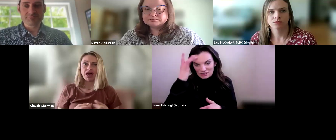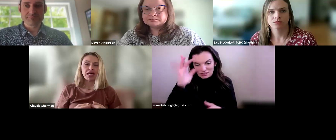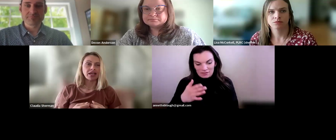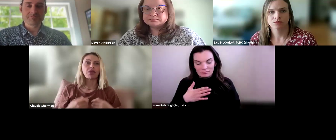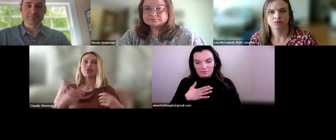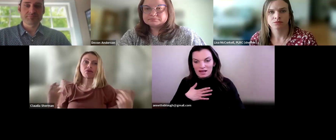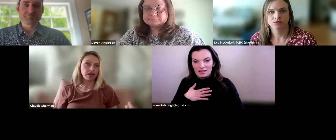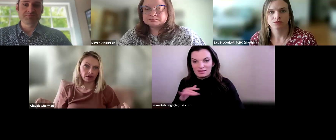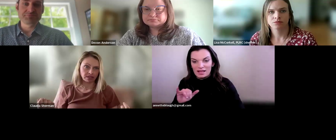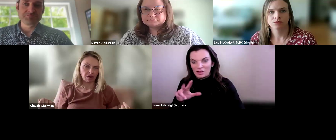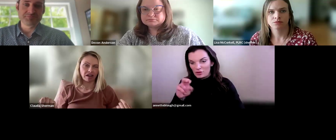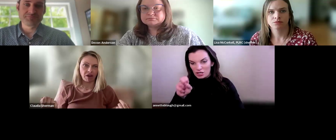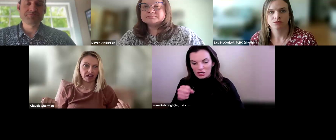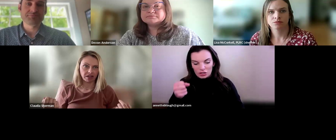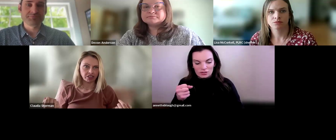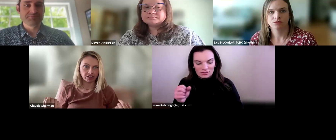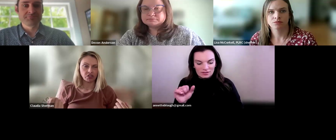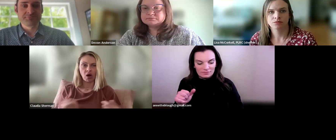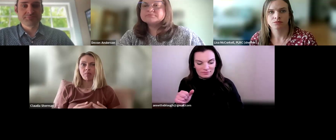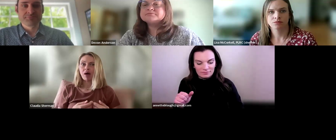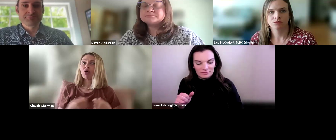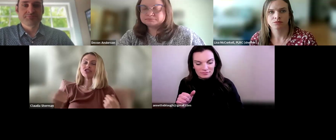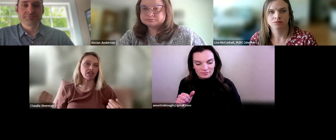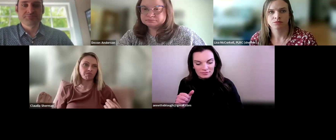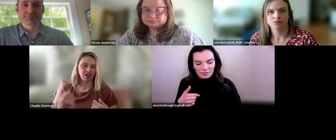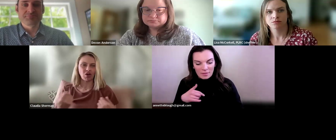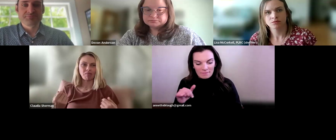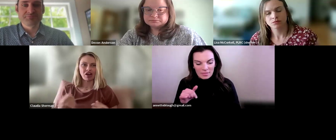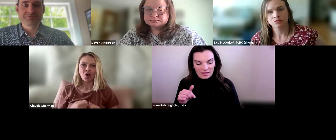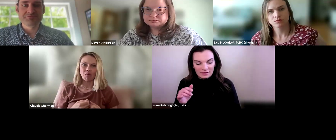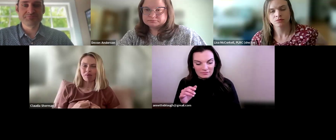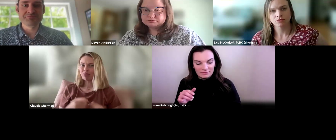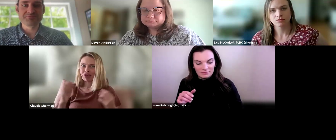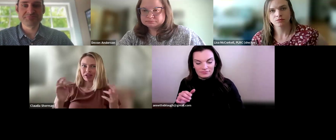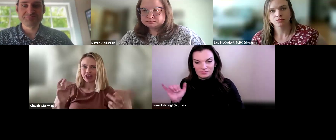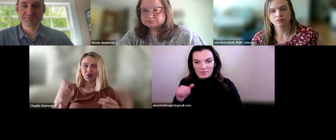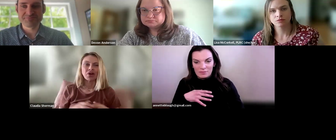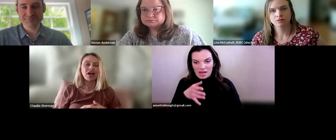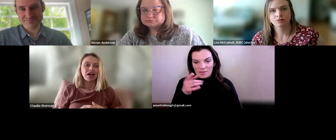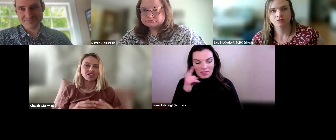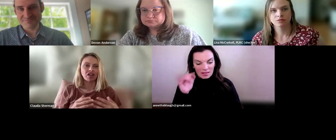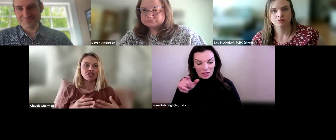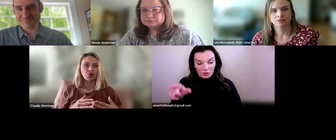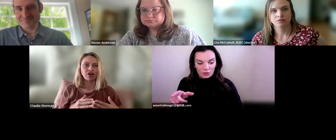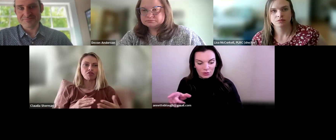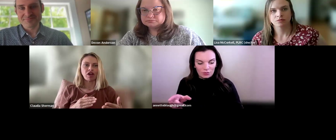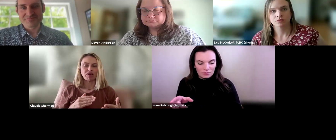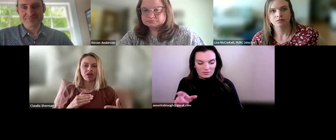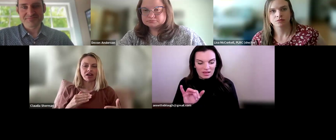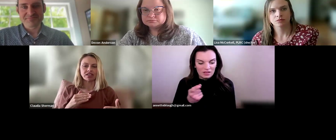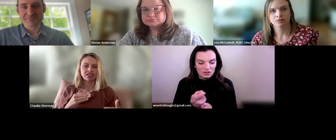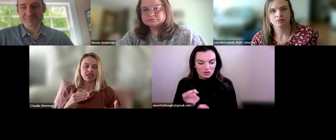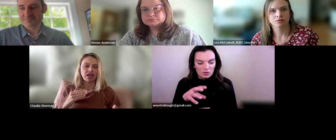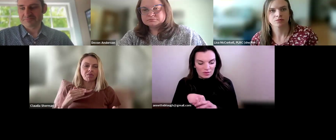worst, I'm gaining like 30 years onto my cognition. So I'm approaching, I'm like, oh, mom, I'm thinking like you. And it's kind of a joke in our